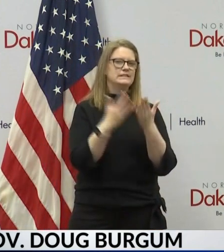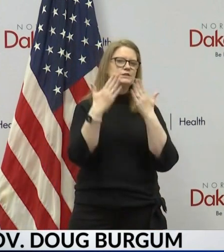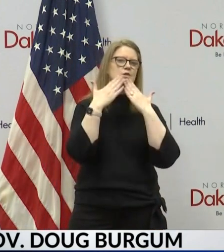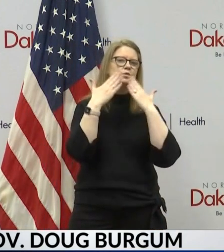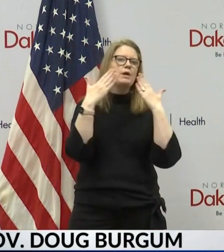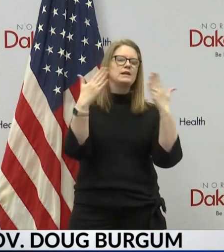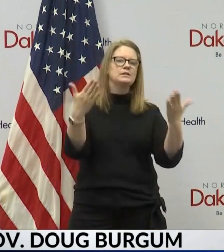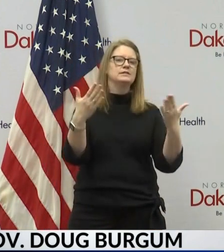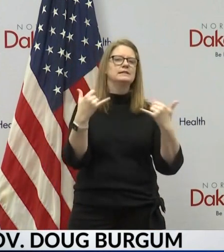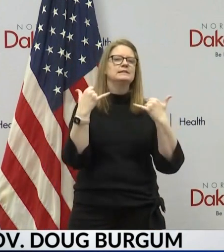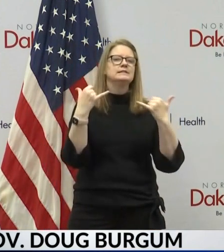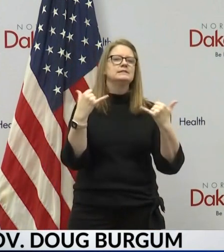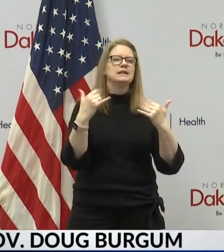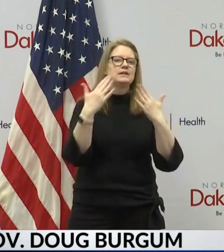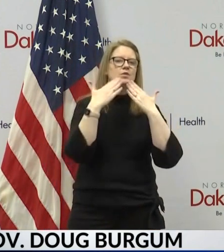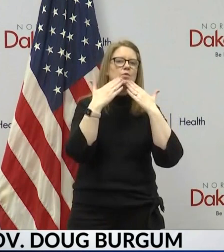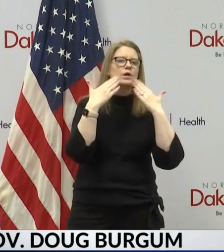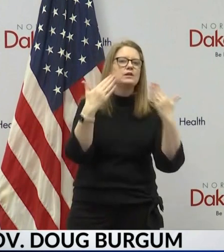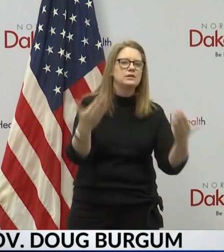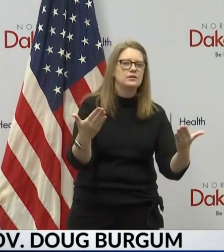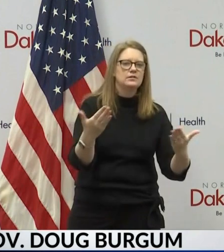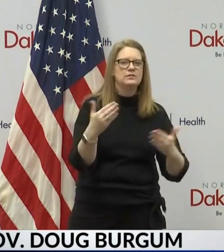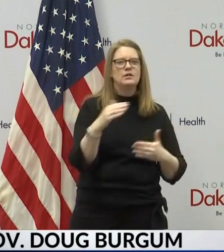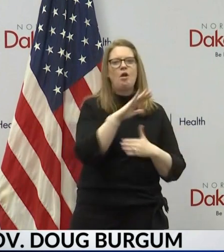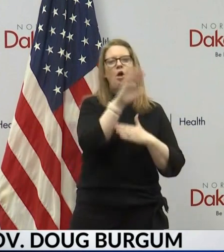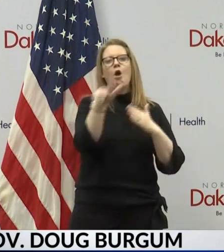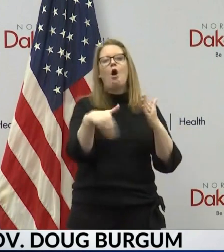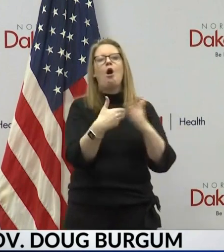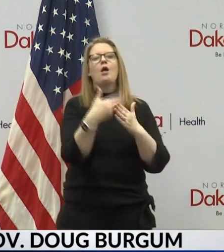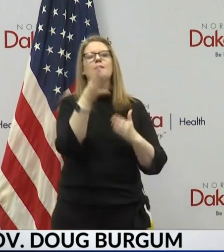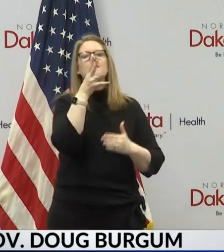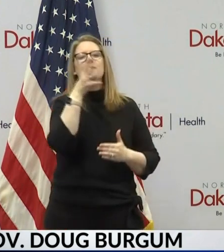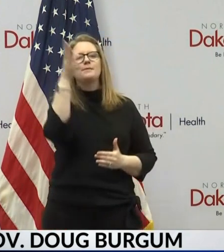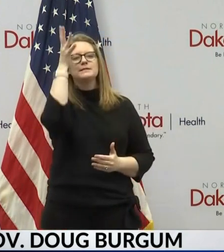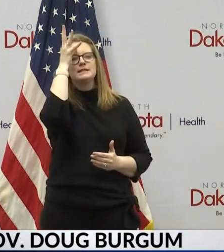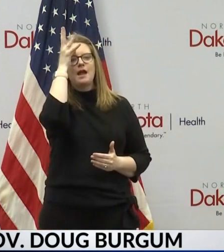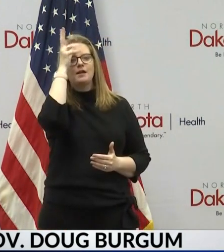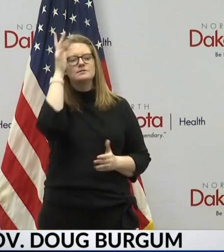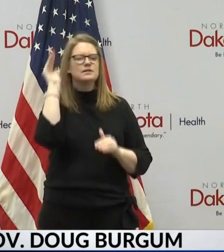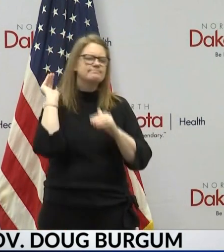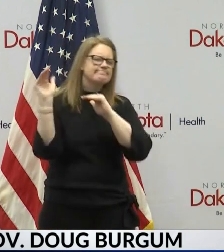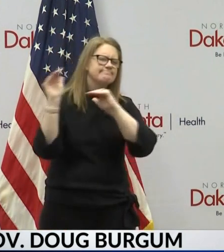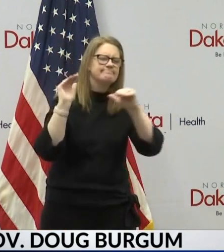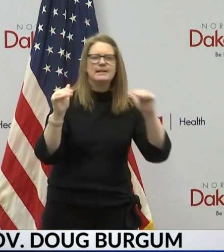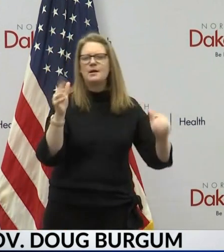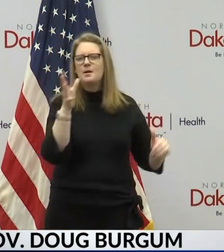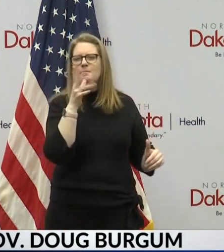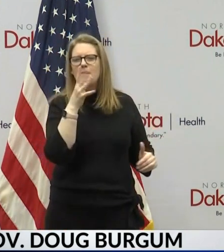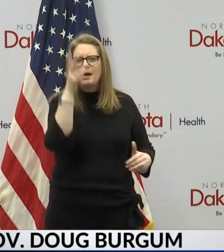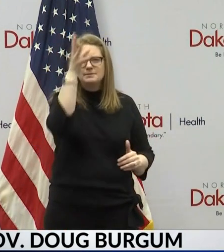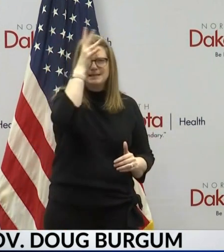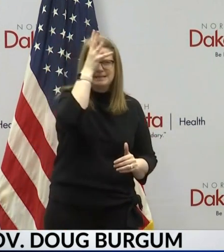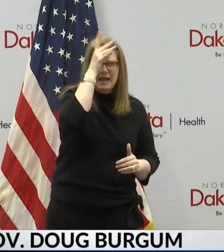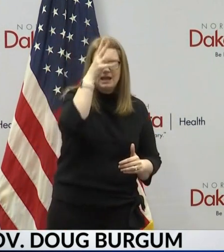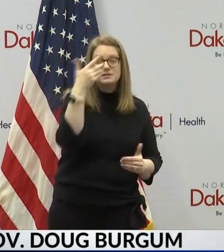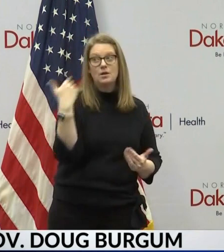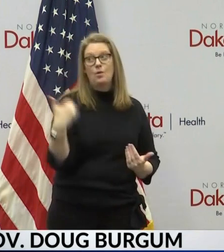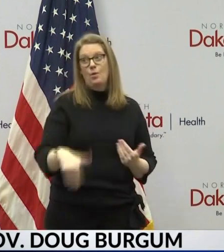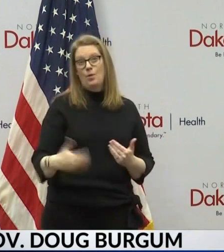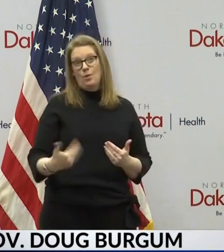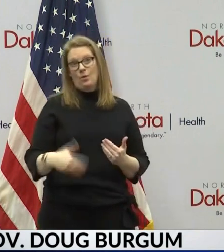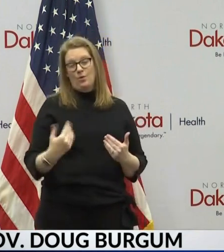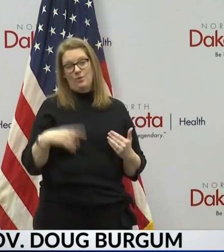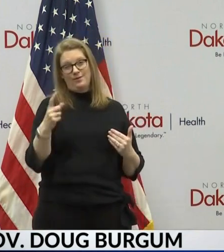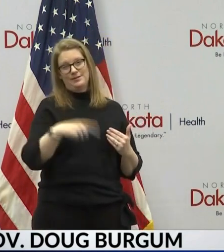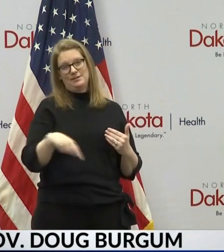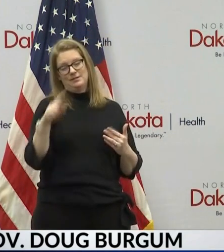gratitude section. But today, the gratitude shout out goes to all the moms and dads that are juggling more than they would normally